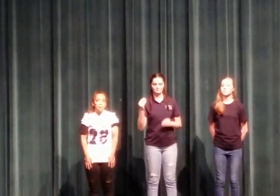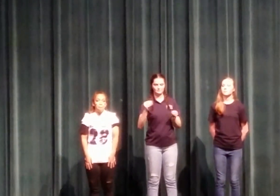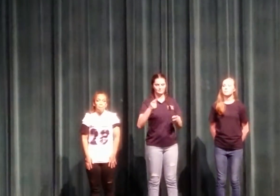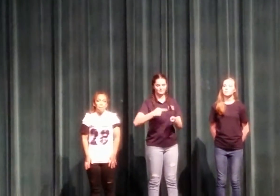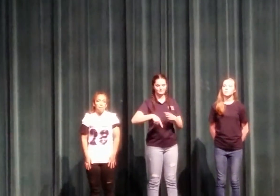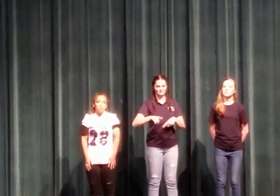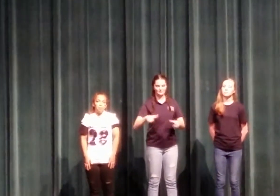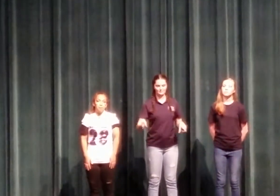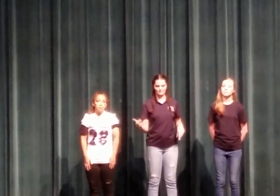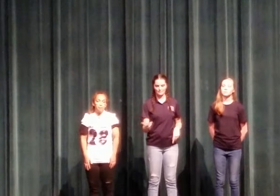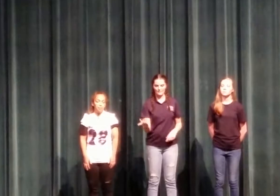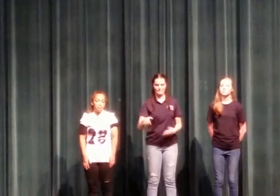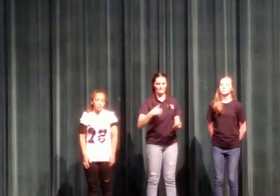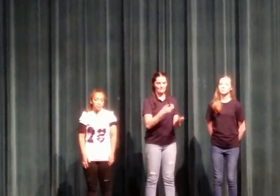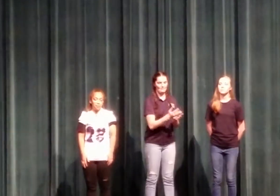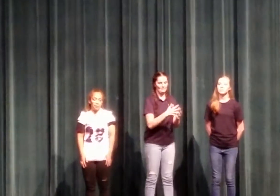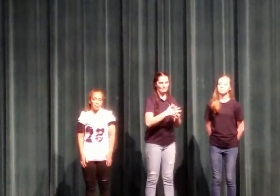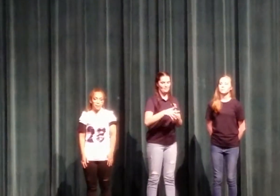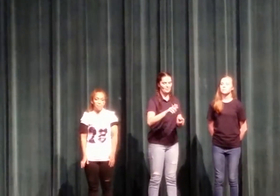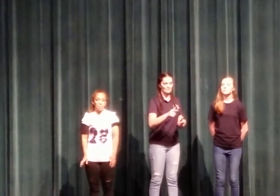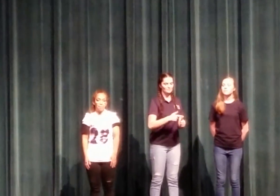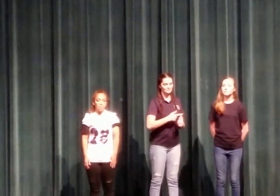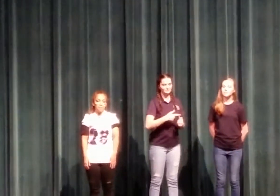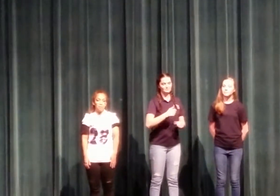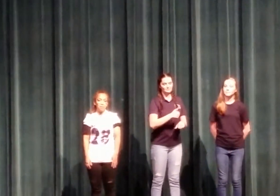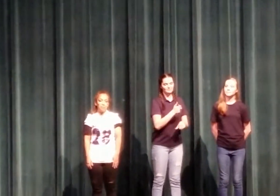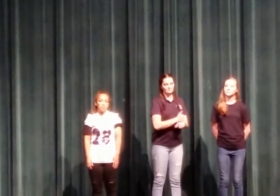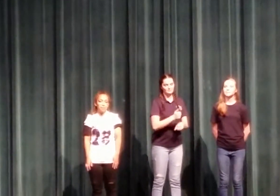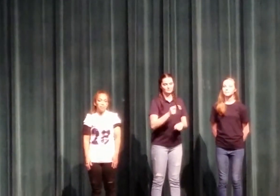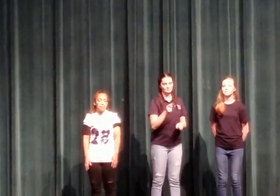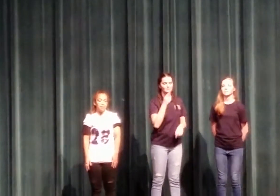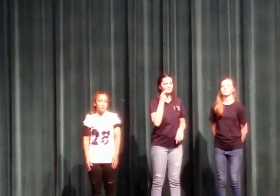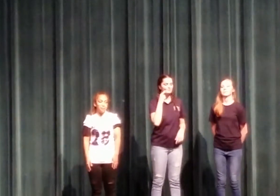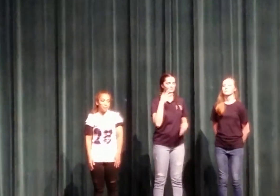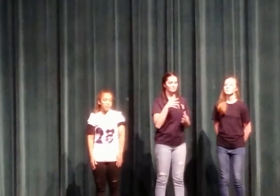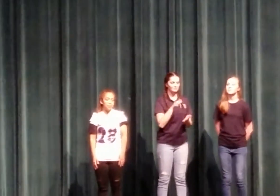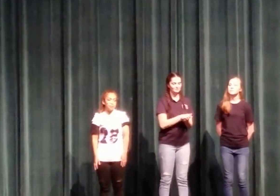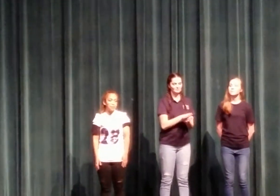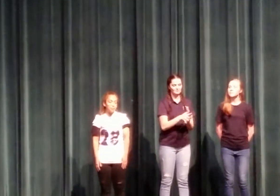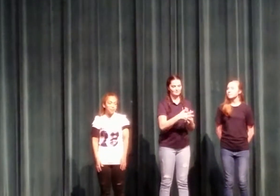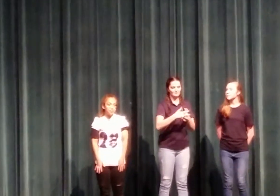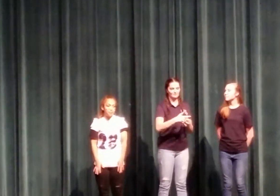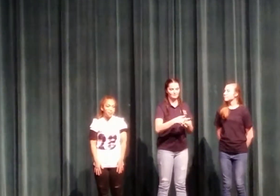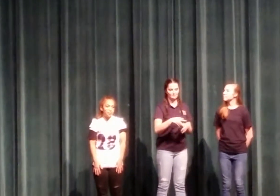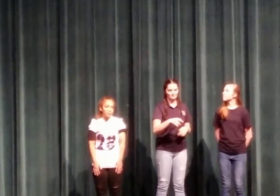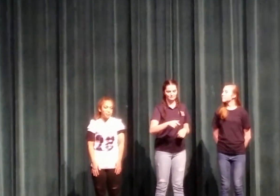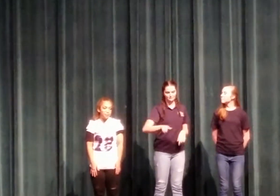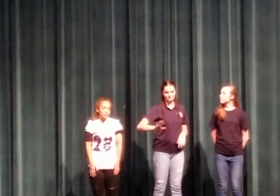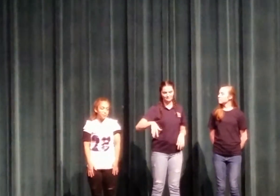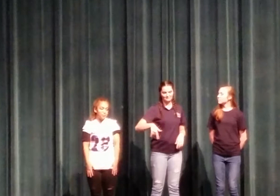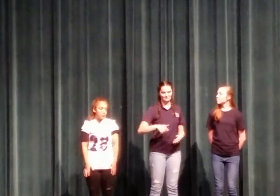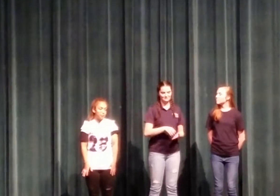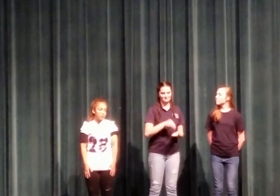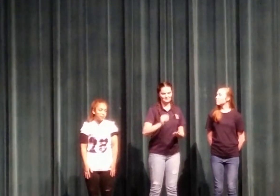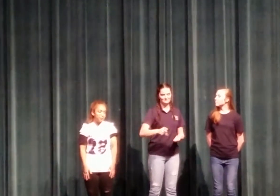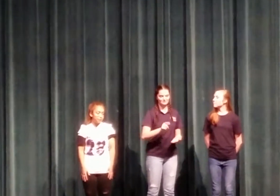The two of them traveled to America and created their first deaf school in America. Graduates from the school spread across the country